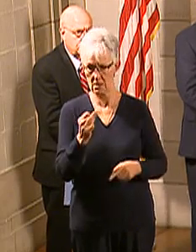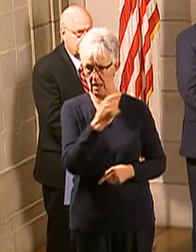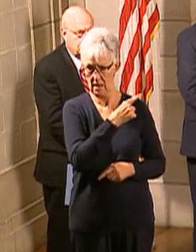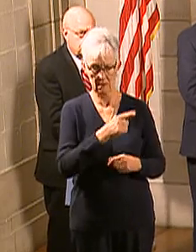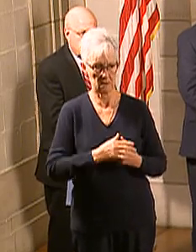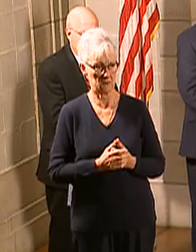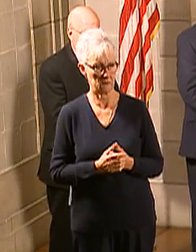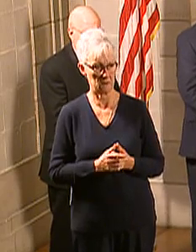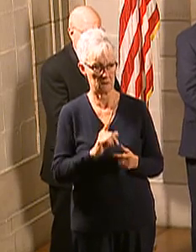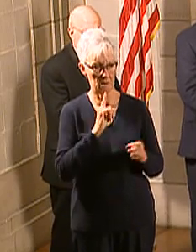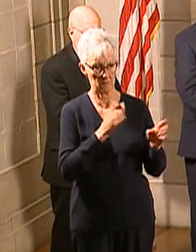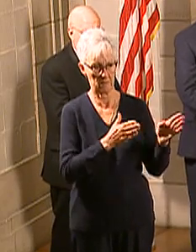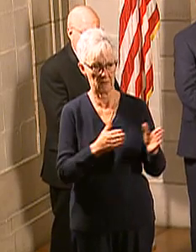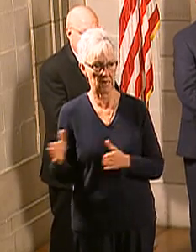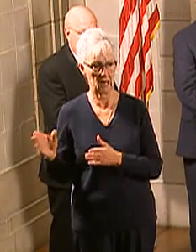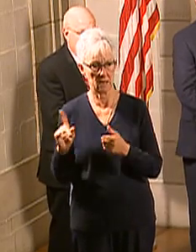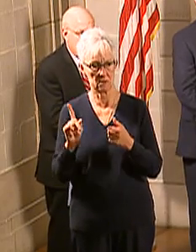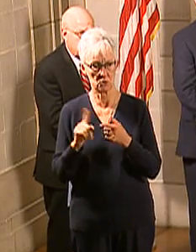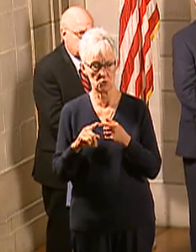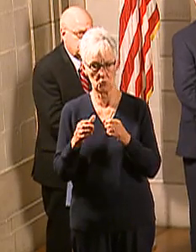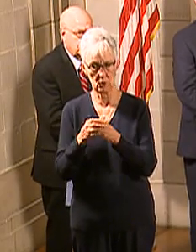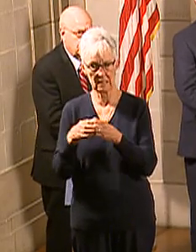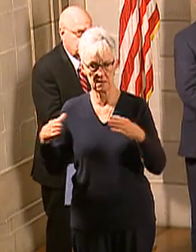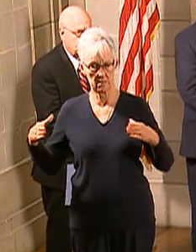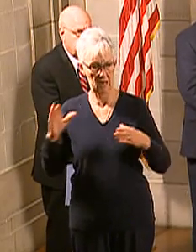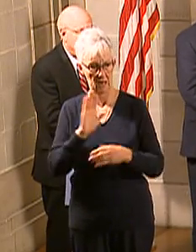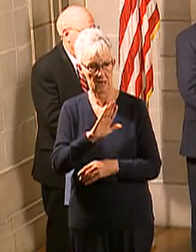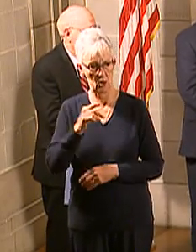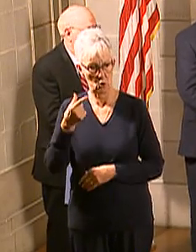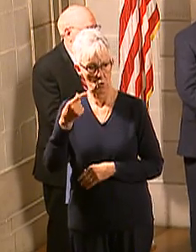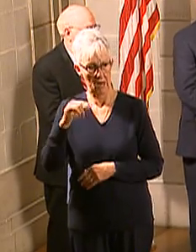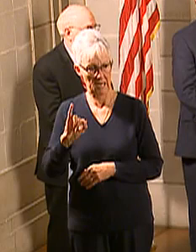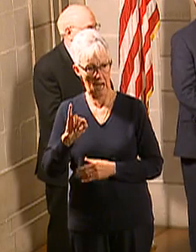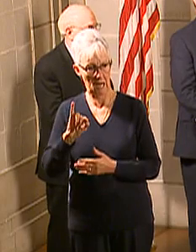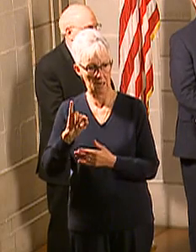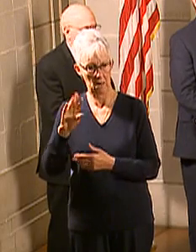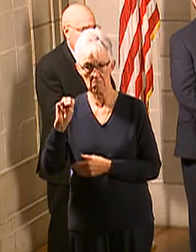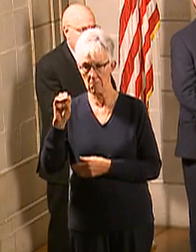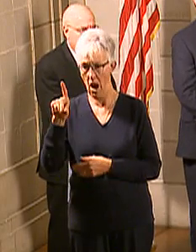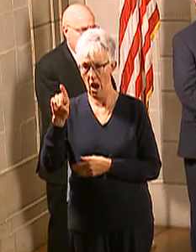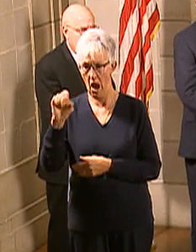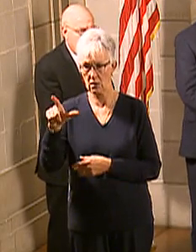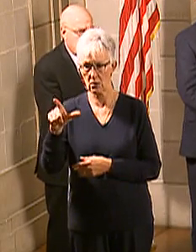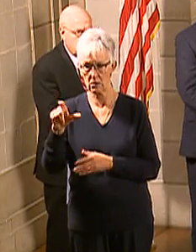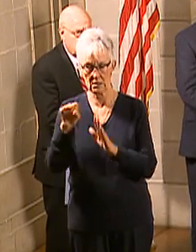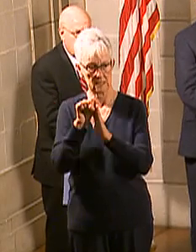to expand like the Grand Island Public School model across the state? So I know there's been a